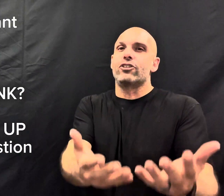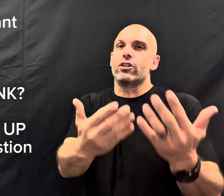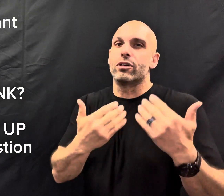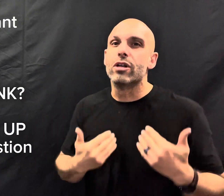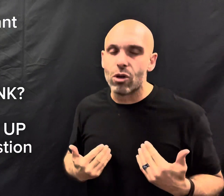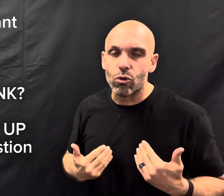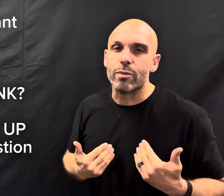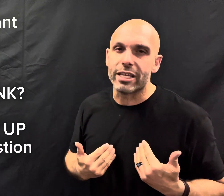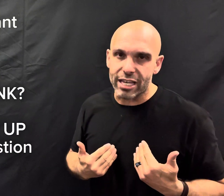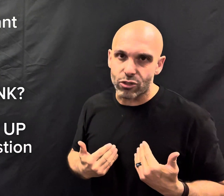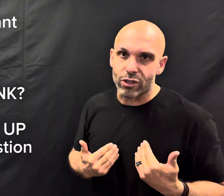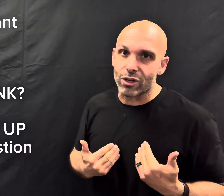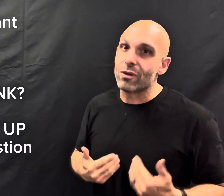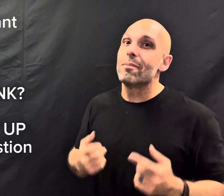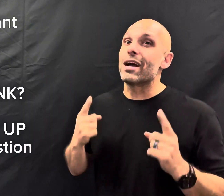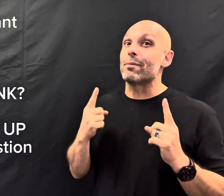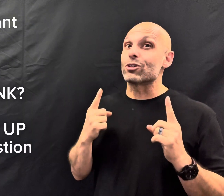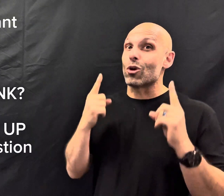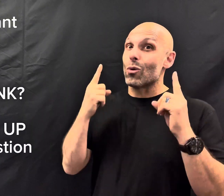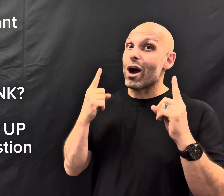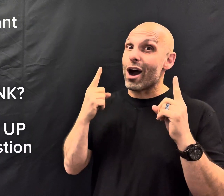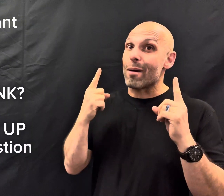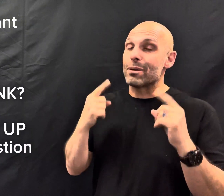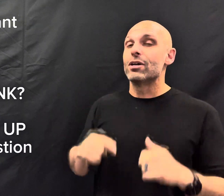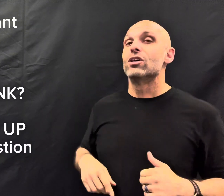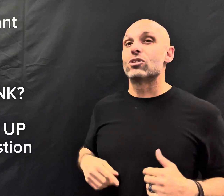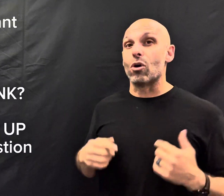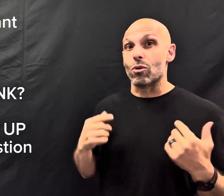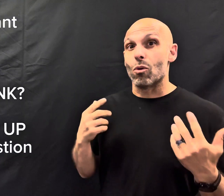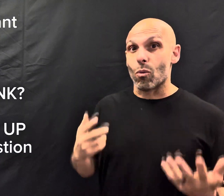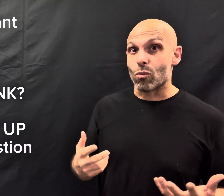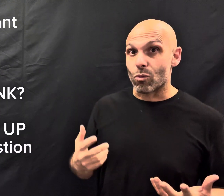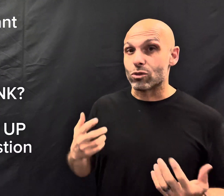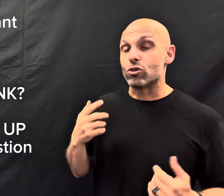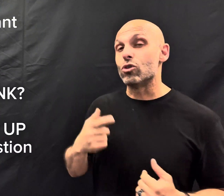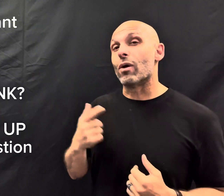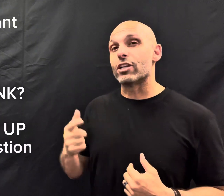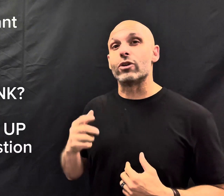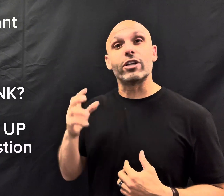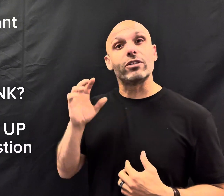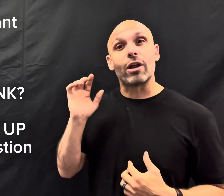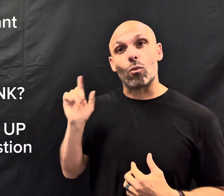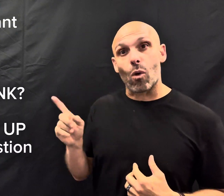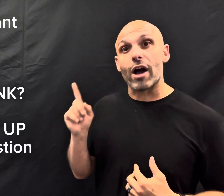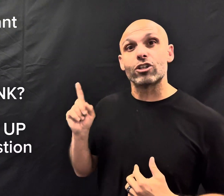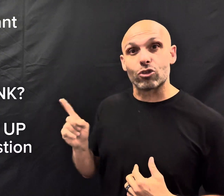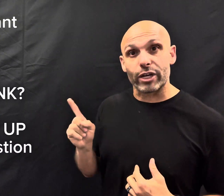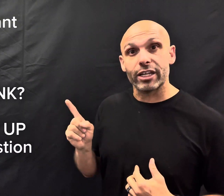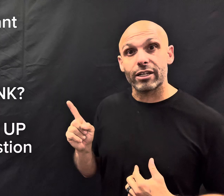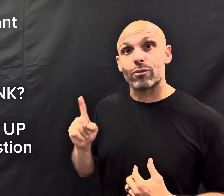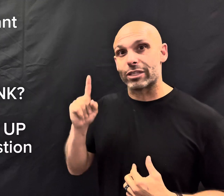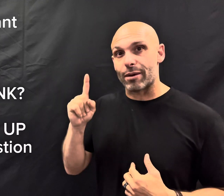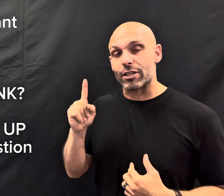answer will be yes or no, my eyebrows go up. So, do you want a drink? You sign want, drink, with eyebrows